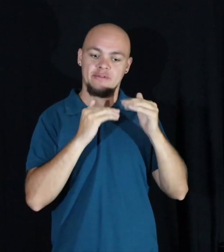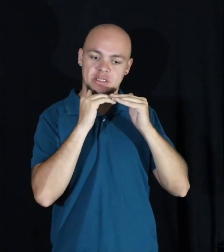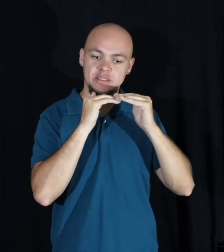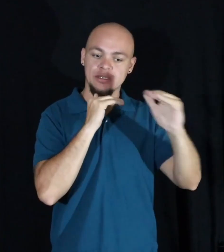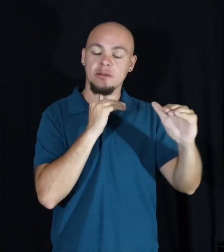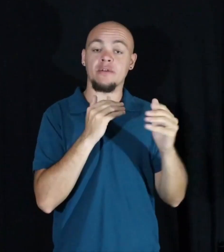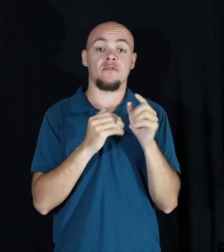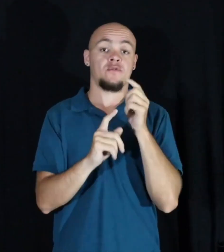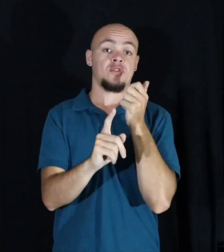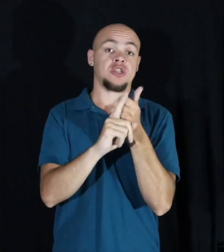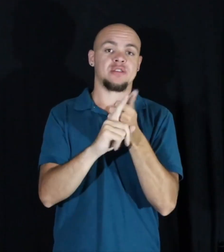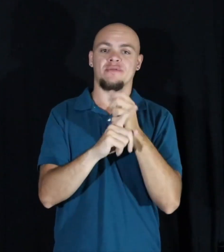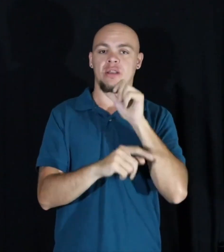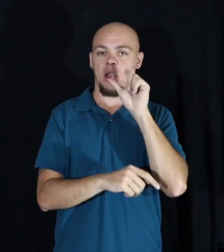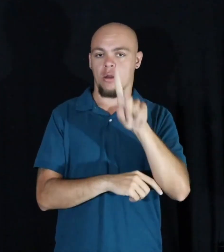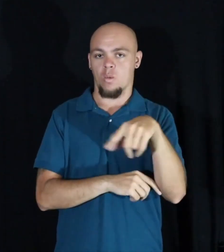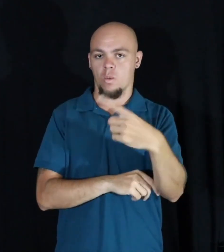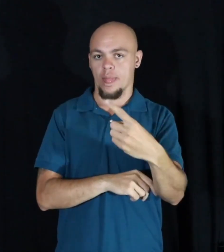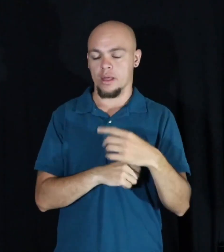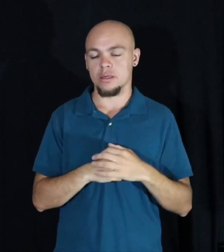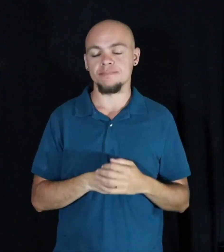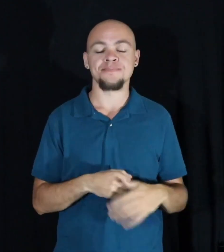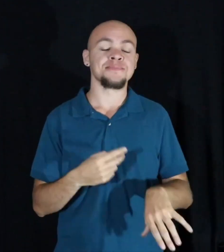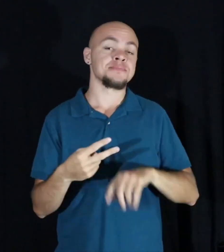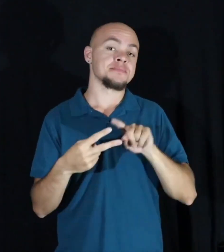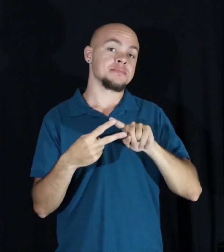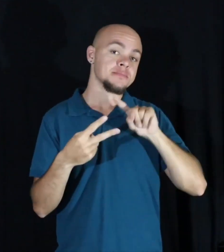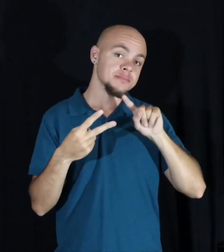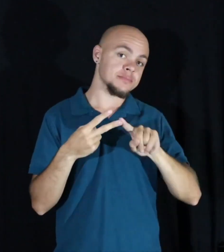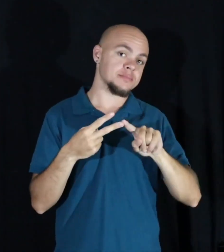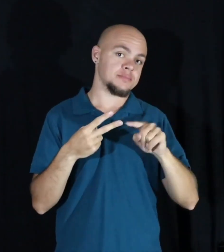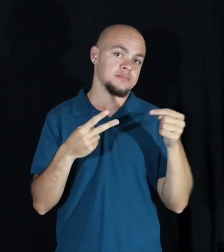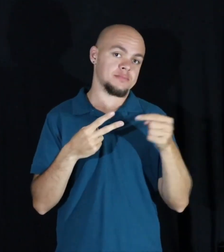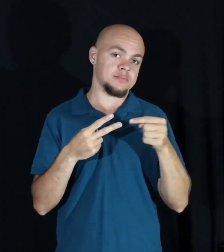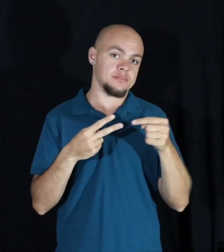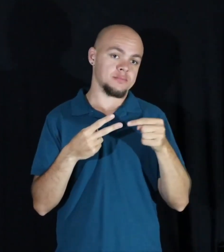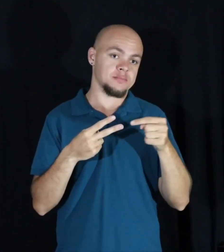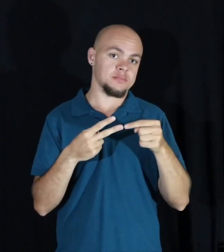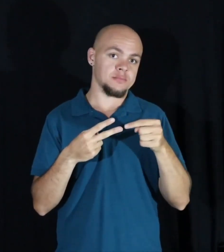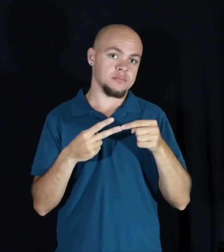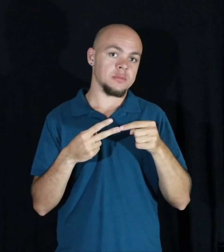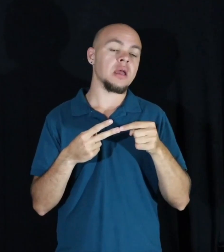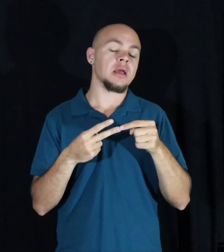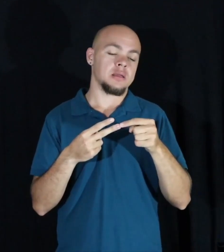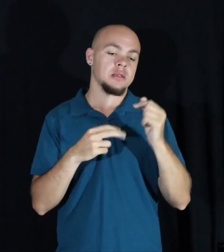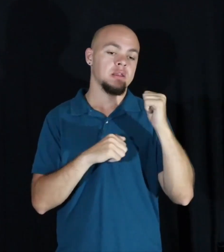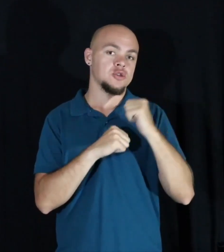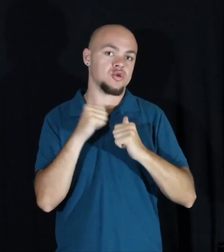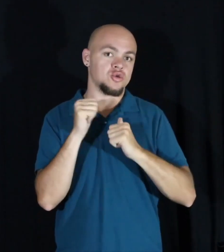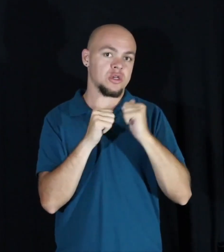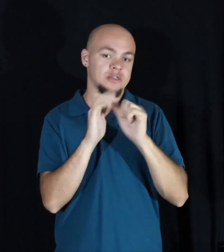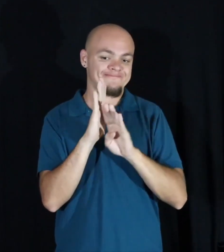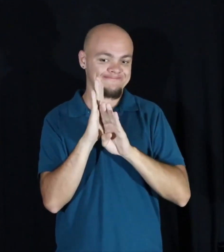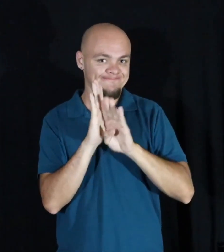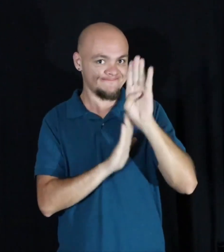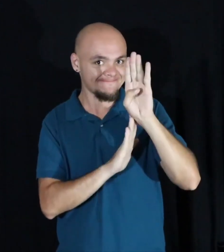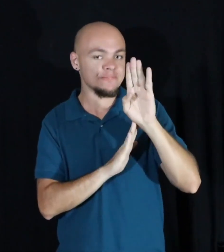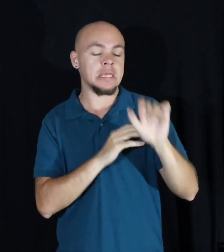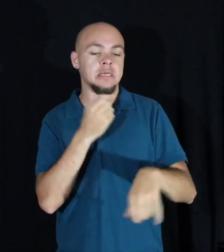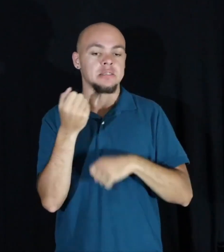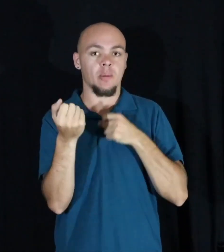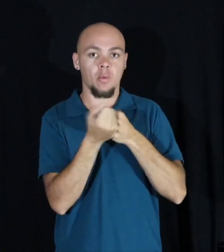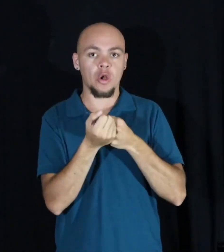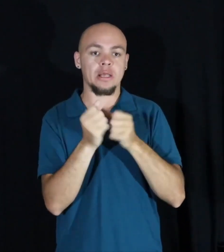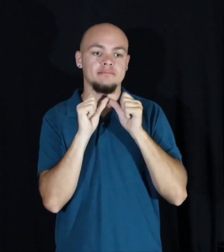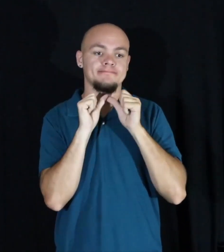not only for yourself. The other things is building, those infrastructure that will be supported and can be sustained